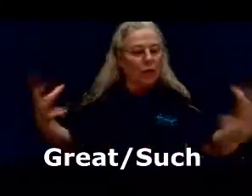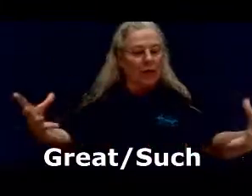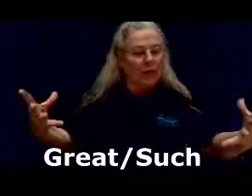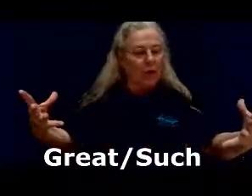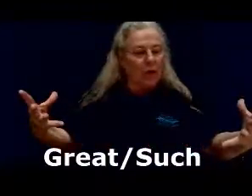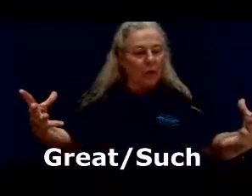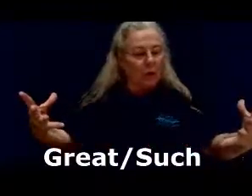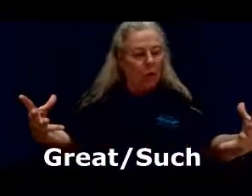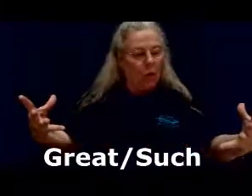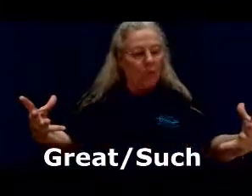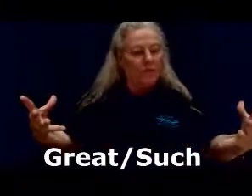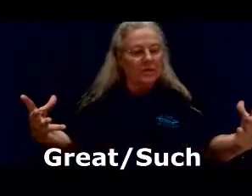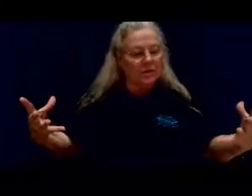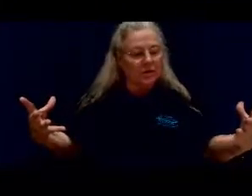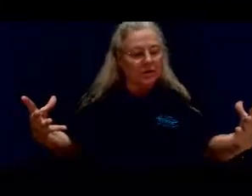Great or such.